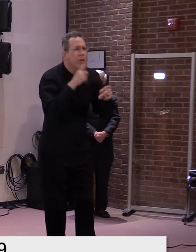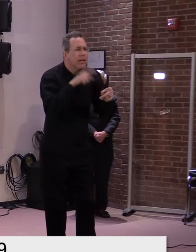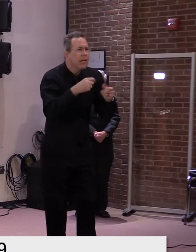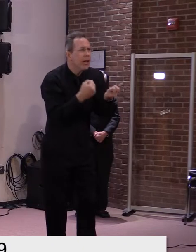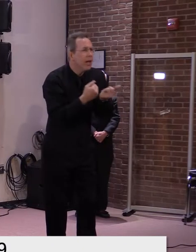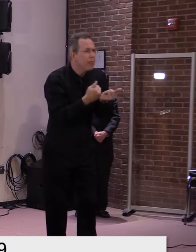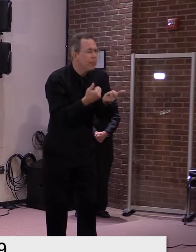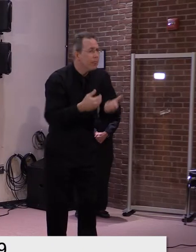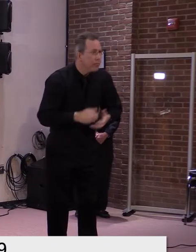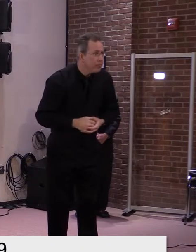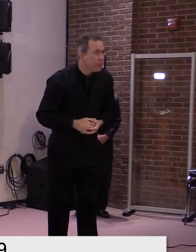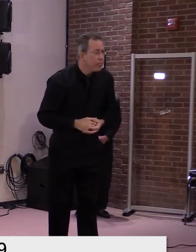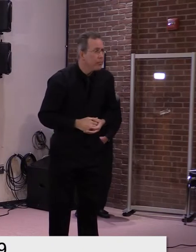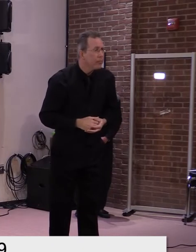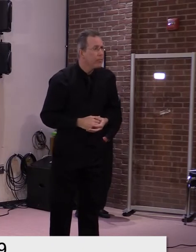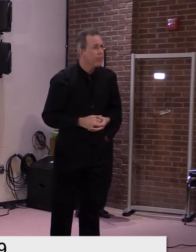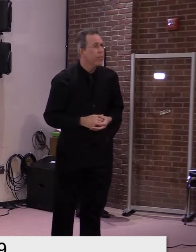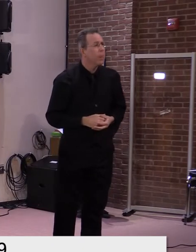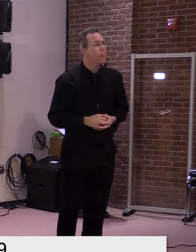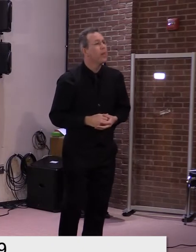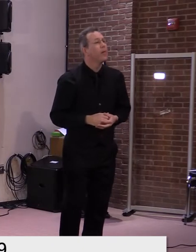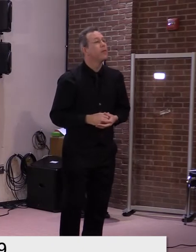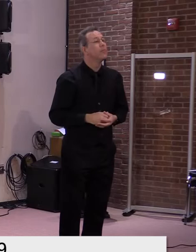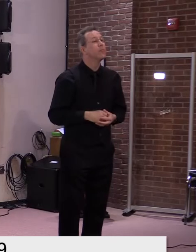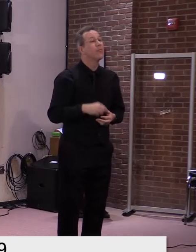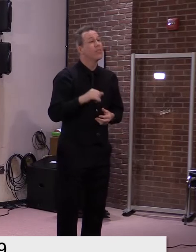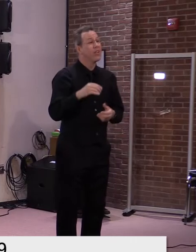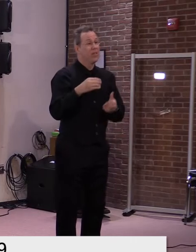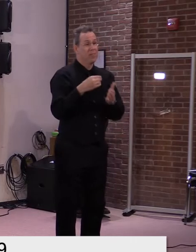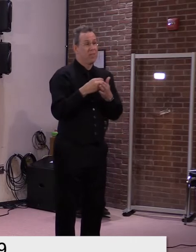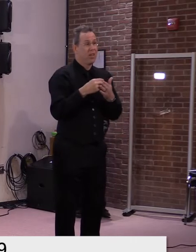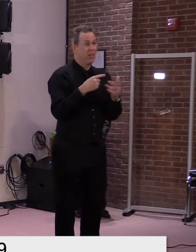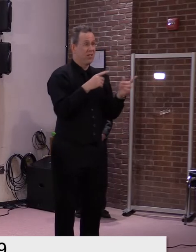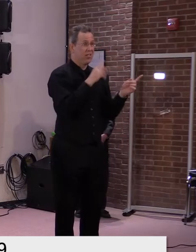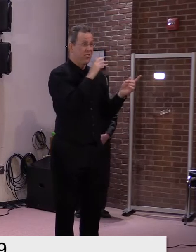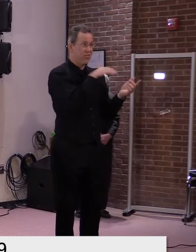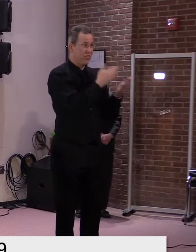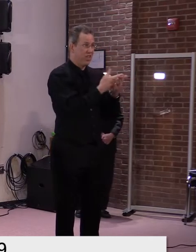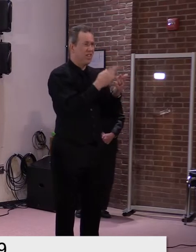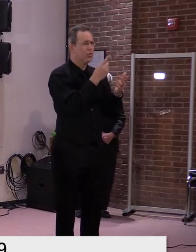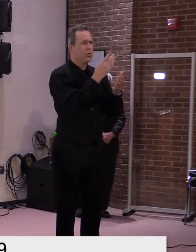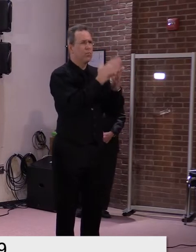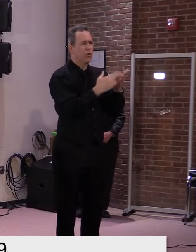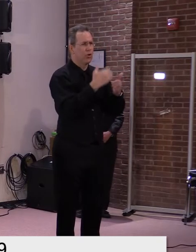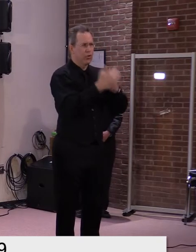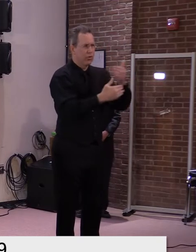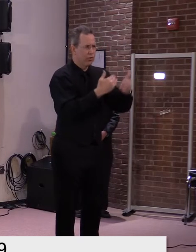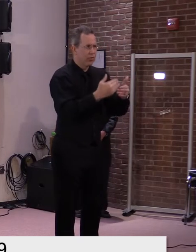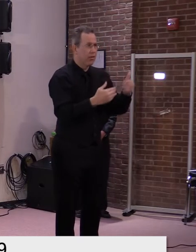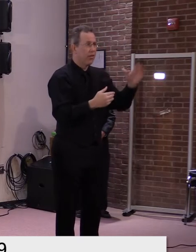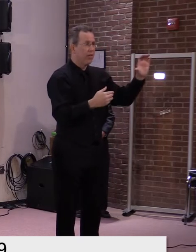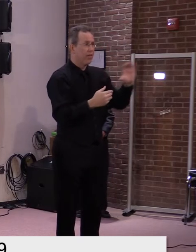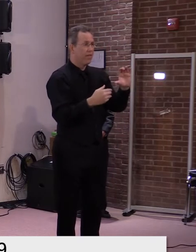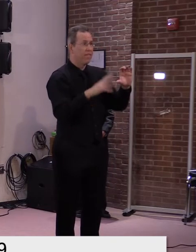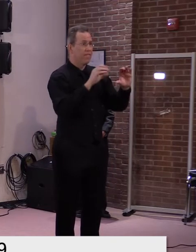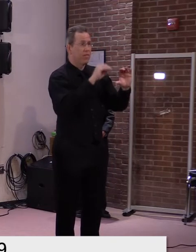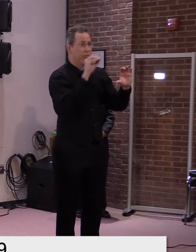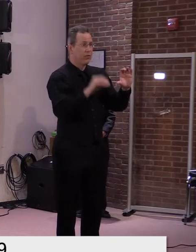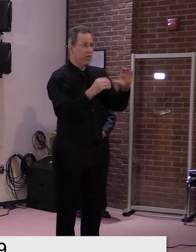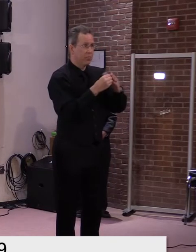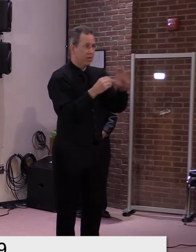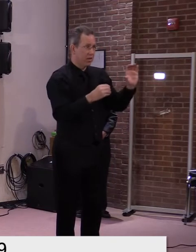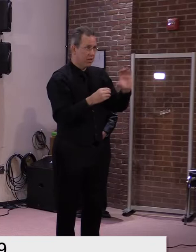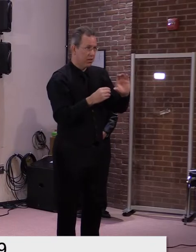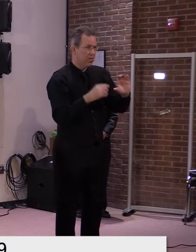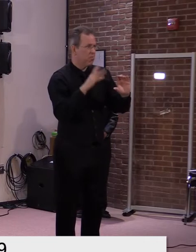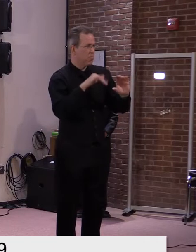will come to the state in two pieces. The first 50% is expected this spring, and the